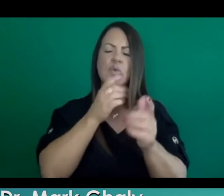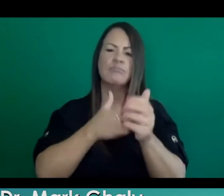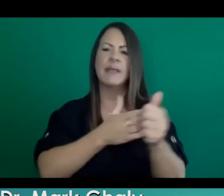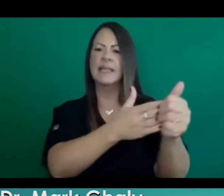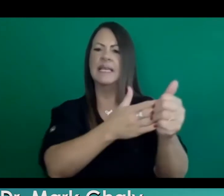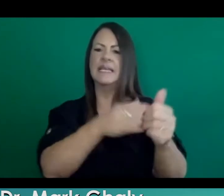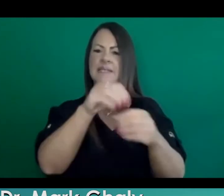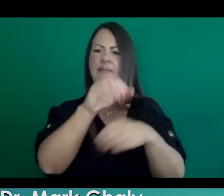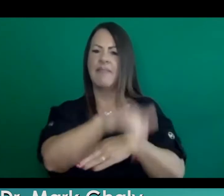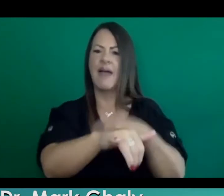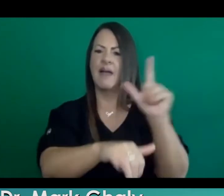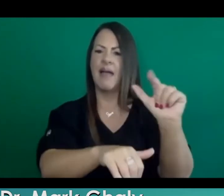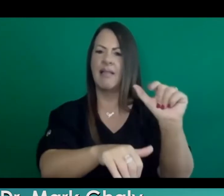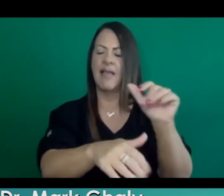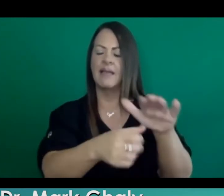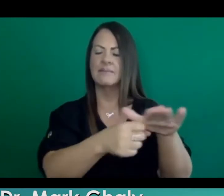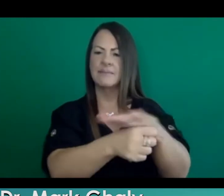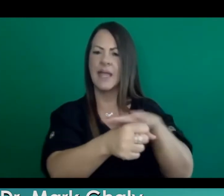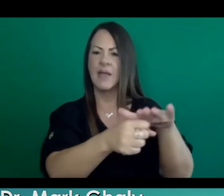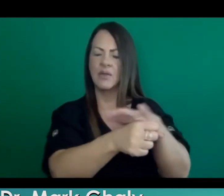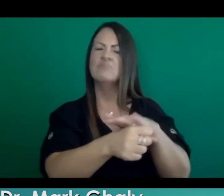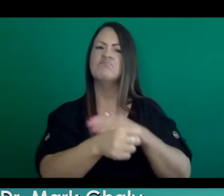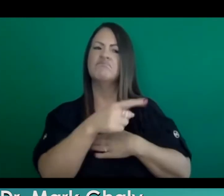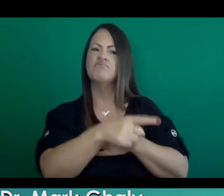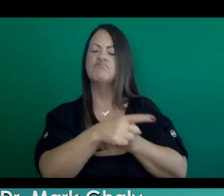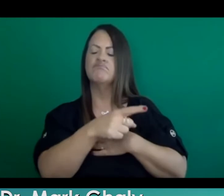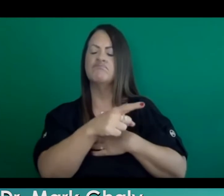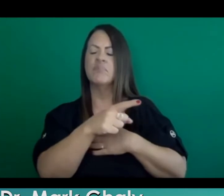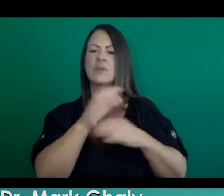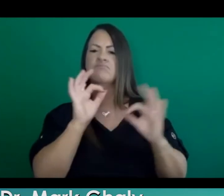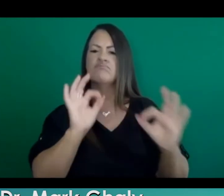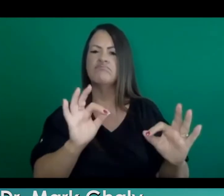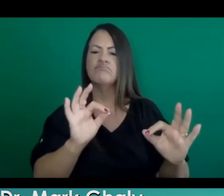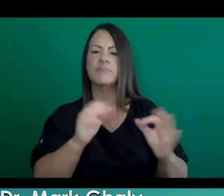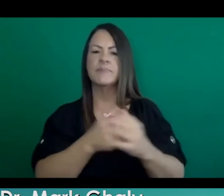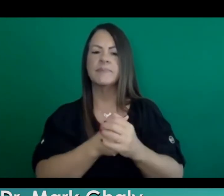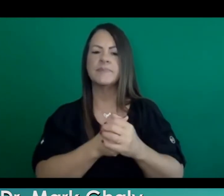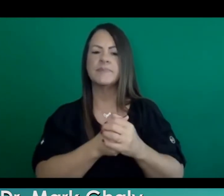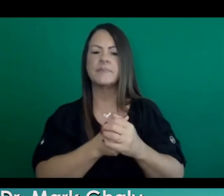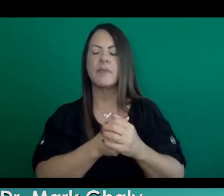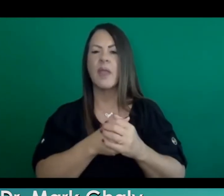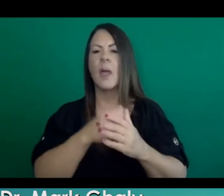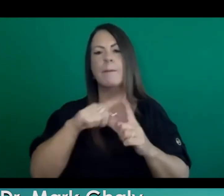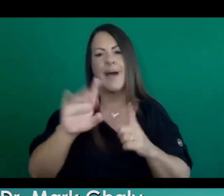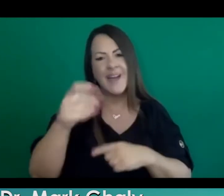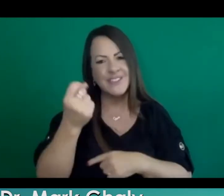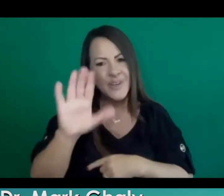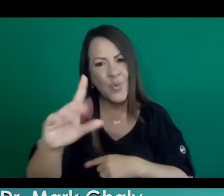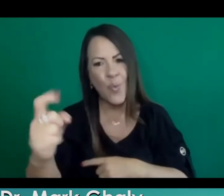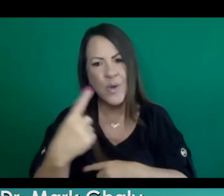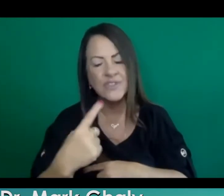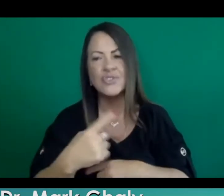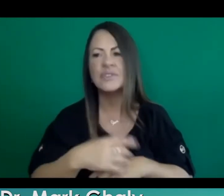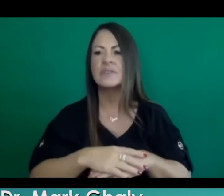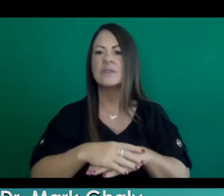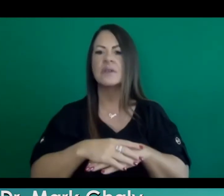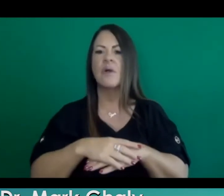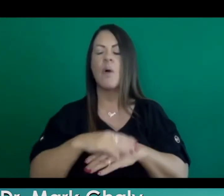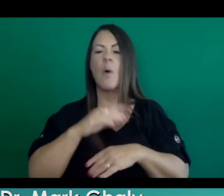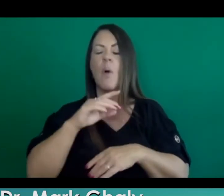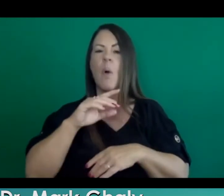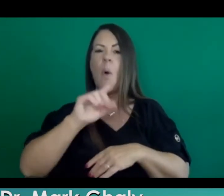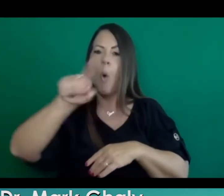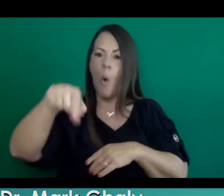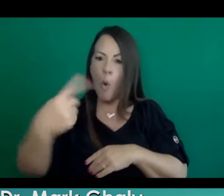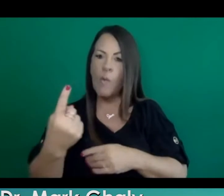this closely. And indeed, to the heart of your question, that these decisions will only be made when together the